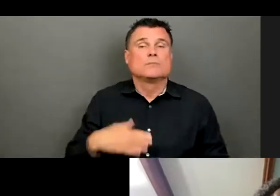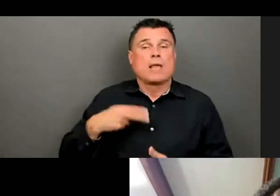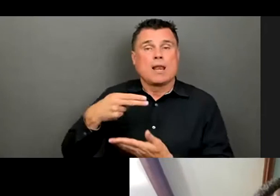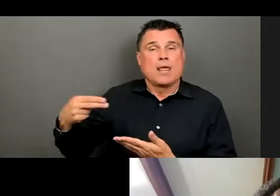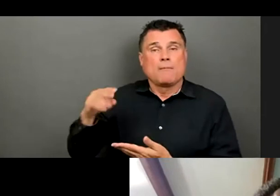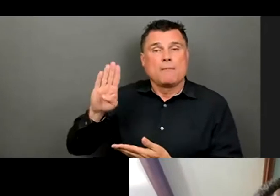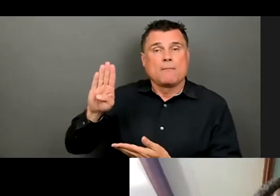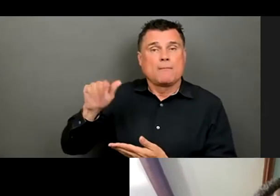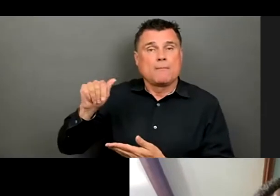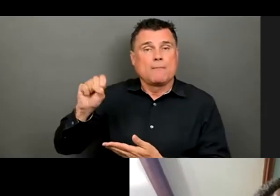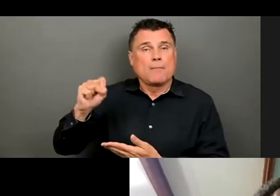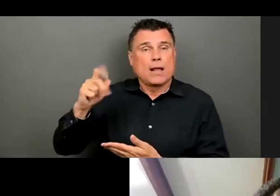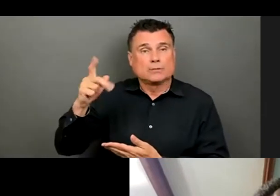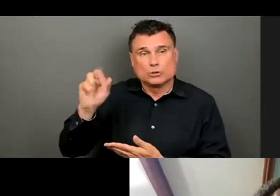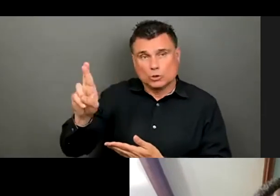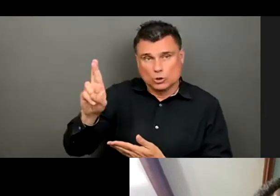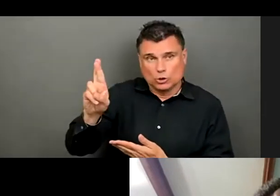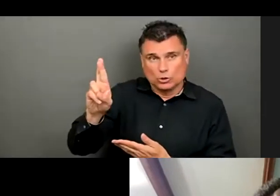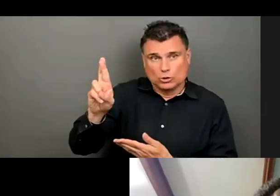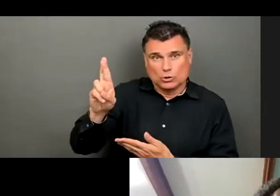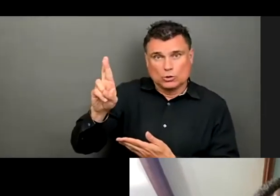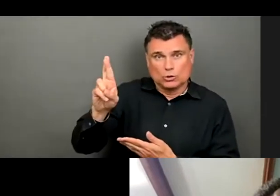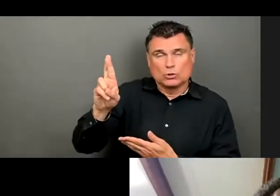visual disability from southern part of the